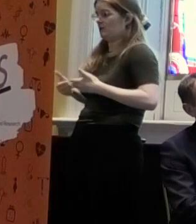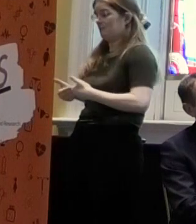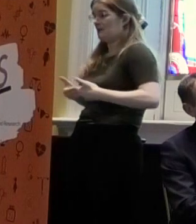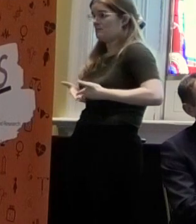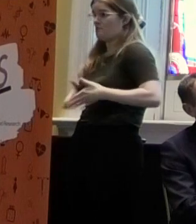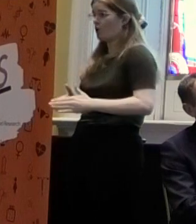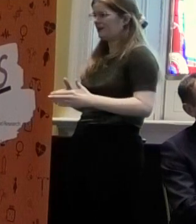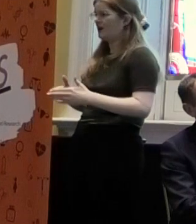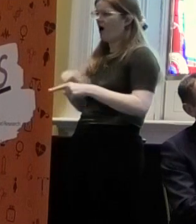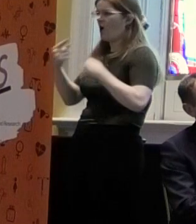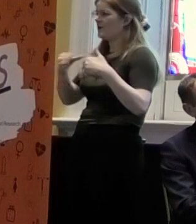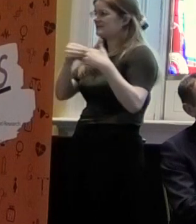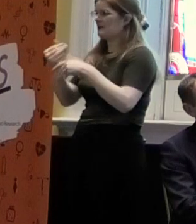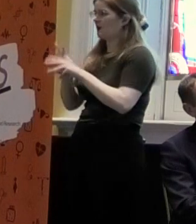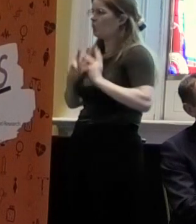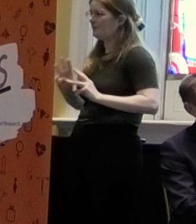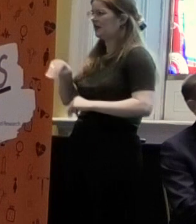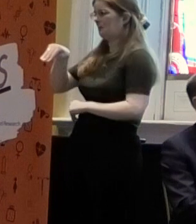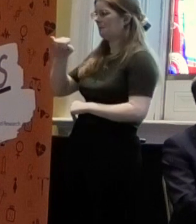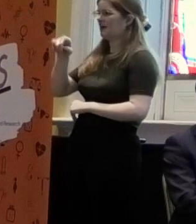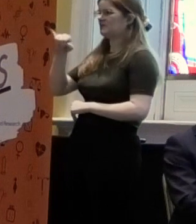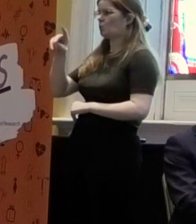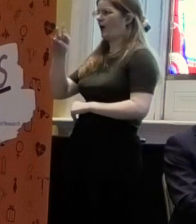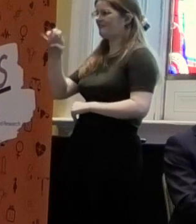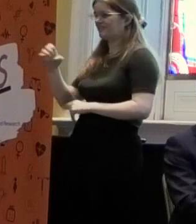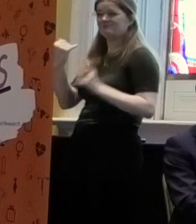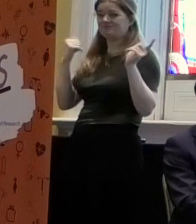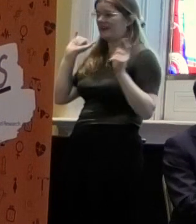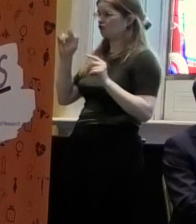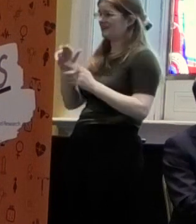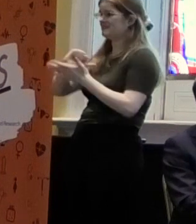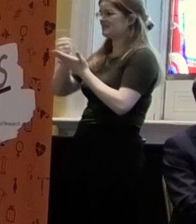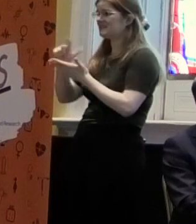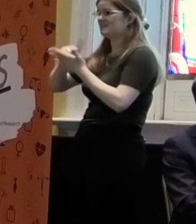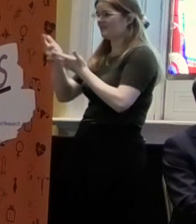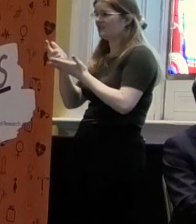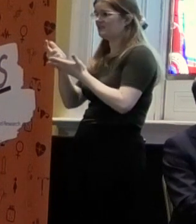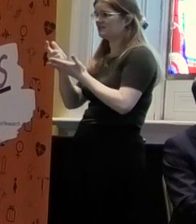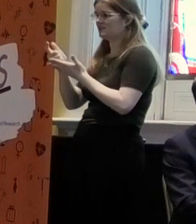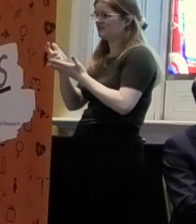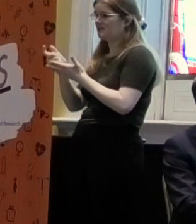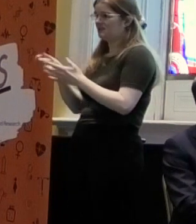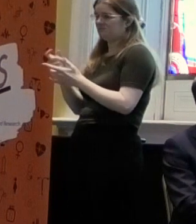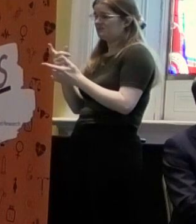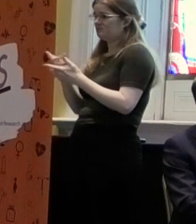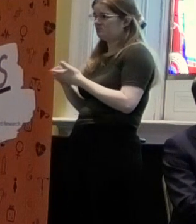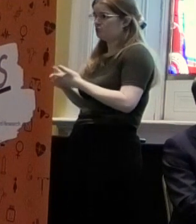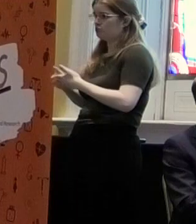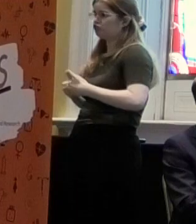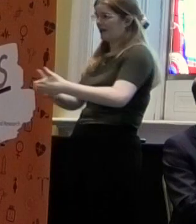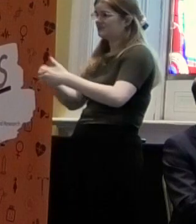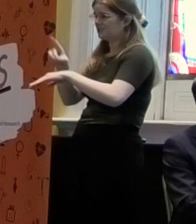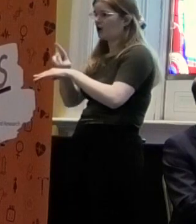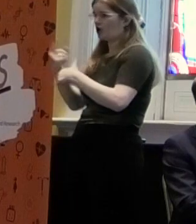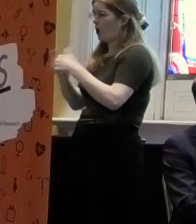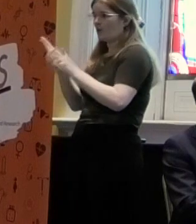did that change? Yeah, so in the kind of 16th and 17th century, it was largely a female-led profession. So there would be, a wise woman